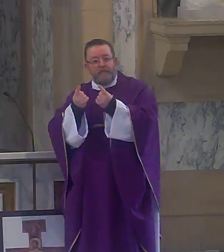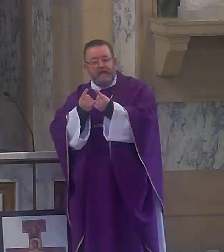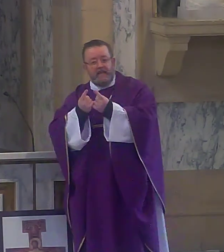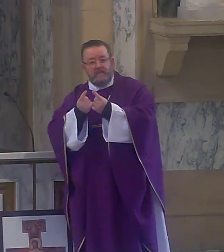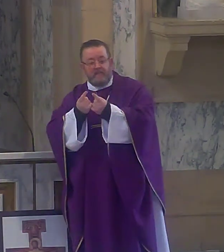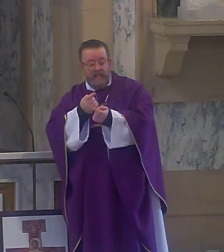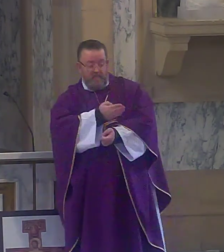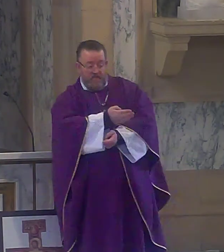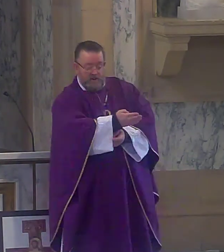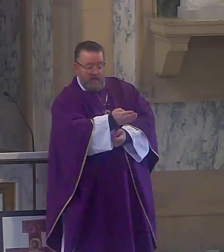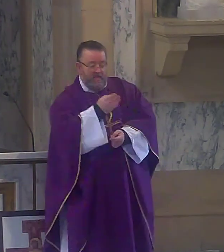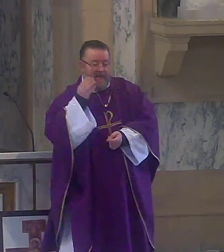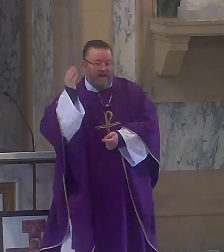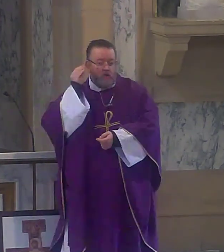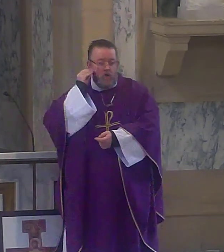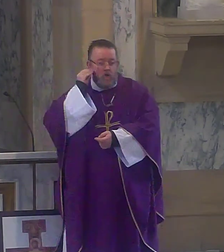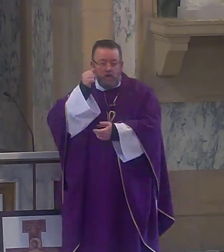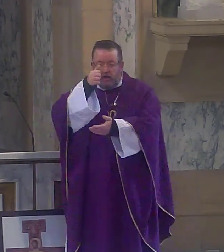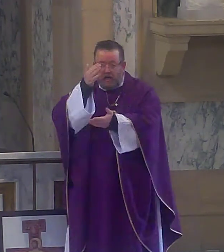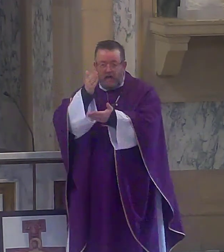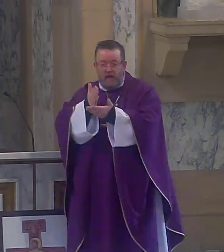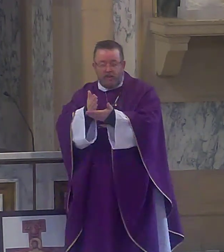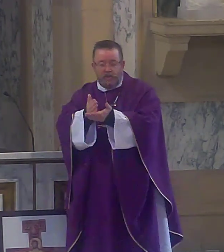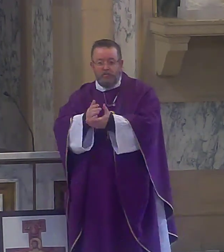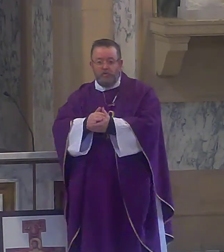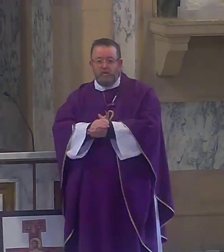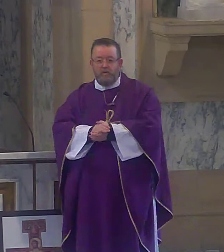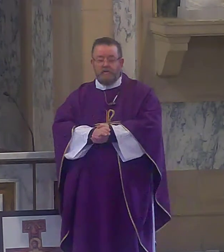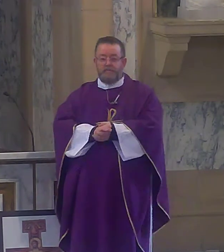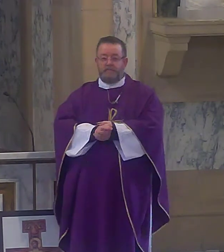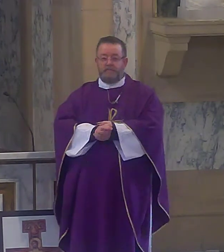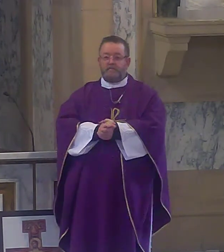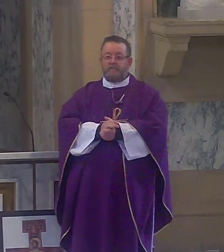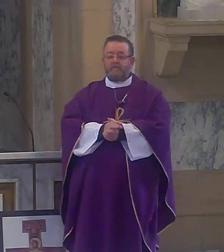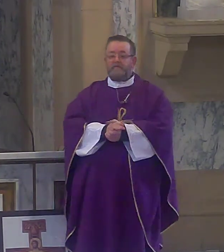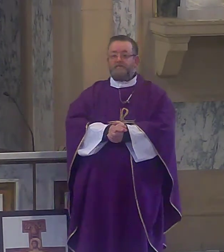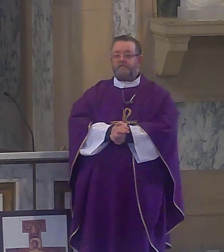things that they have heard are true